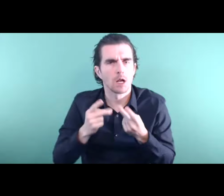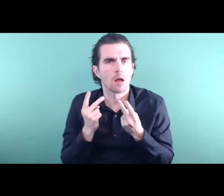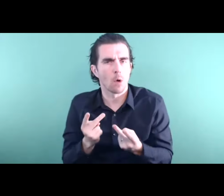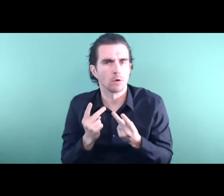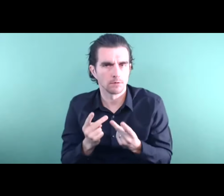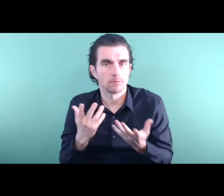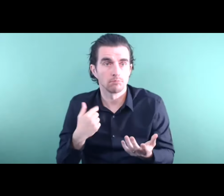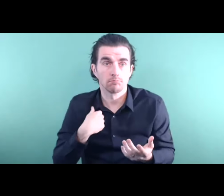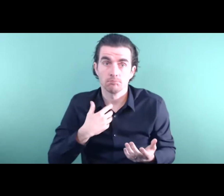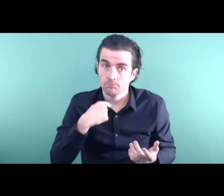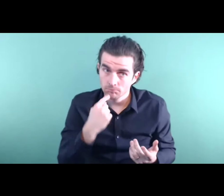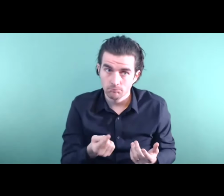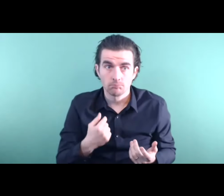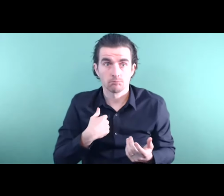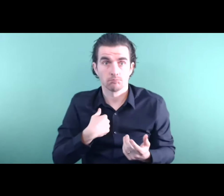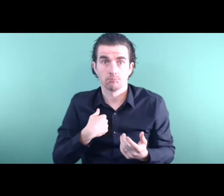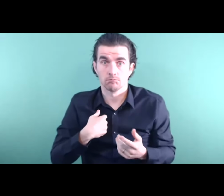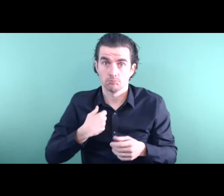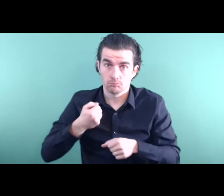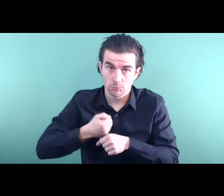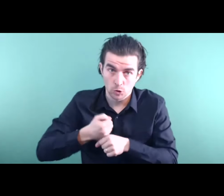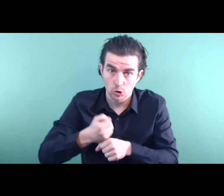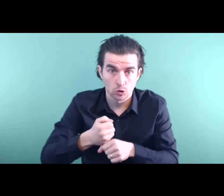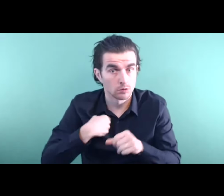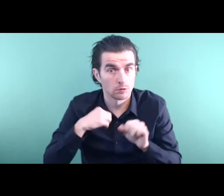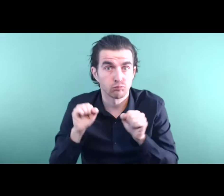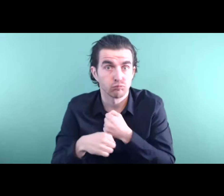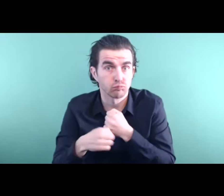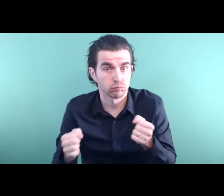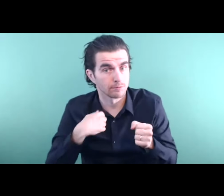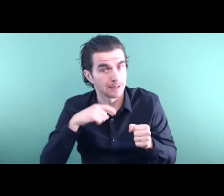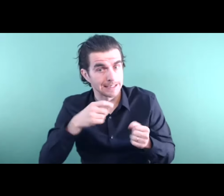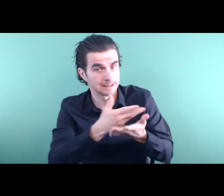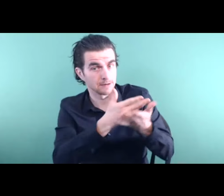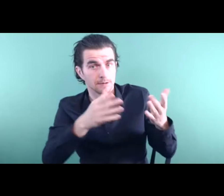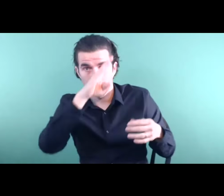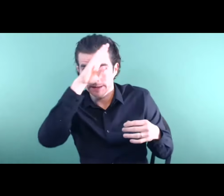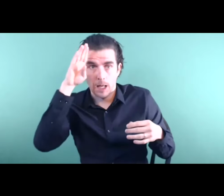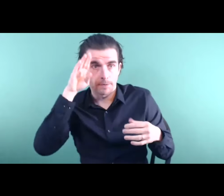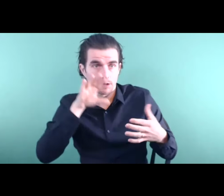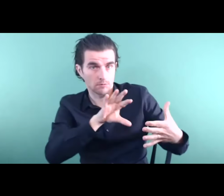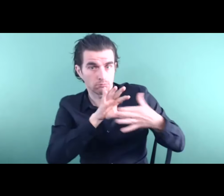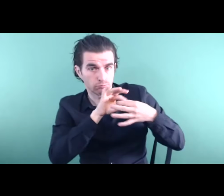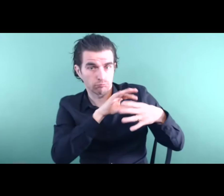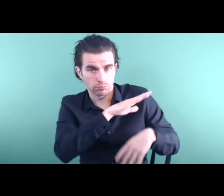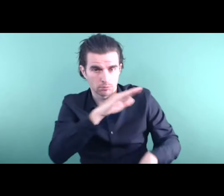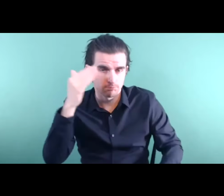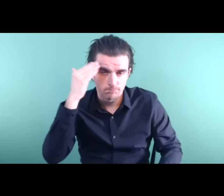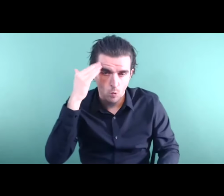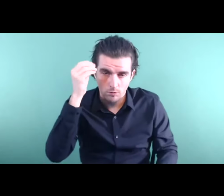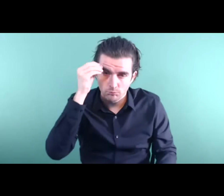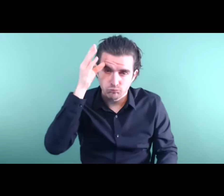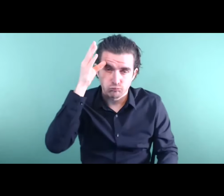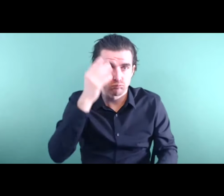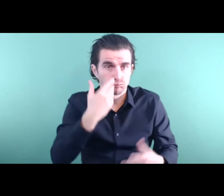believe, since 2010. Because this academic network of experts was really good because it